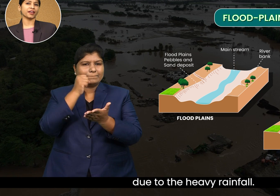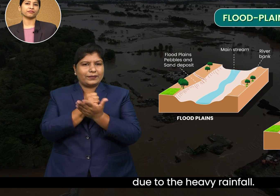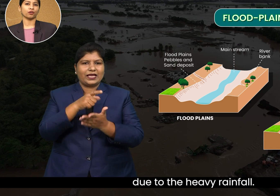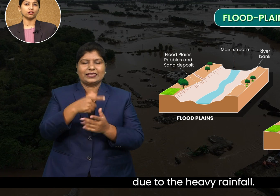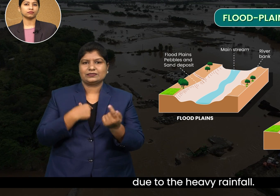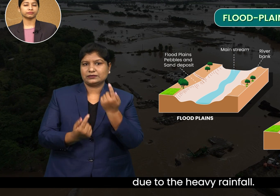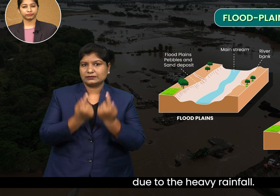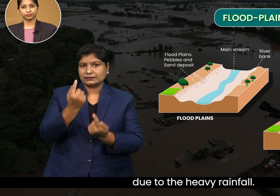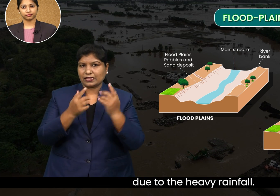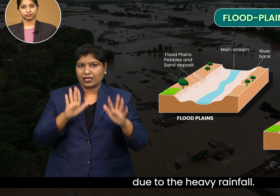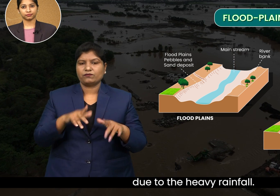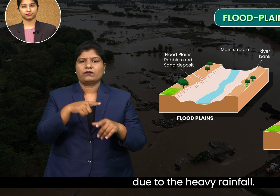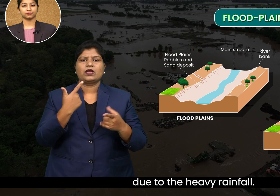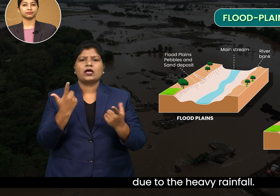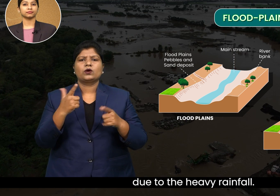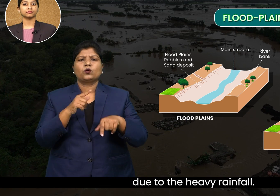heavy rainfall.